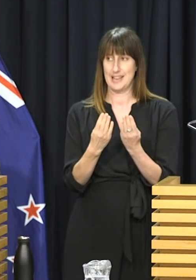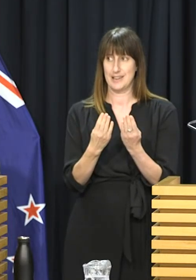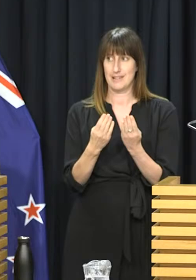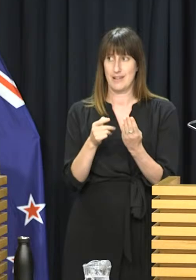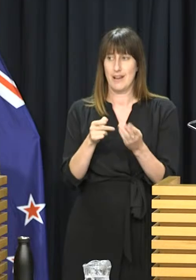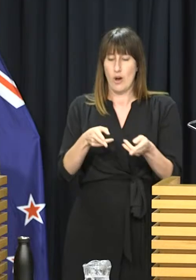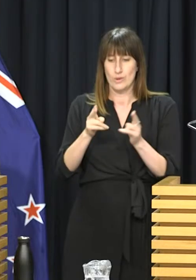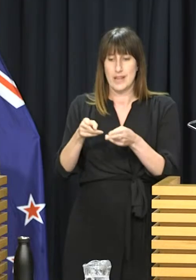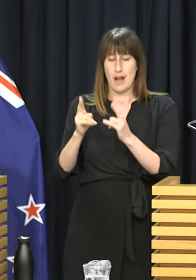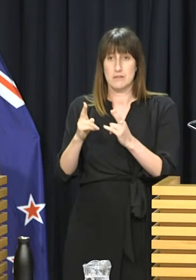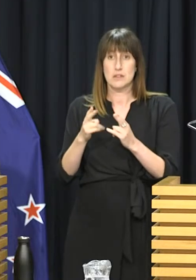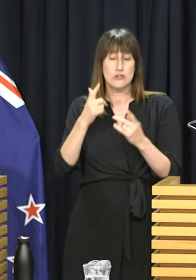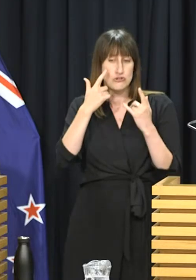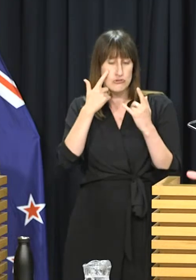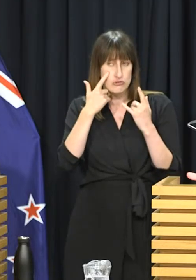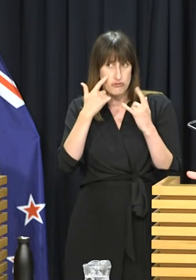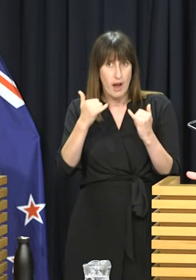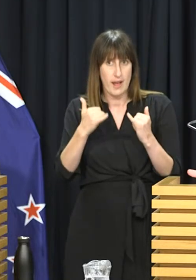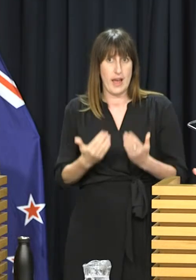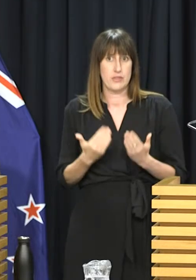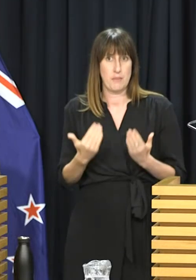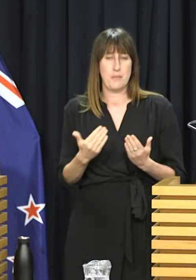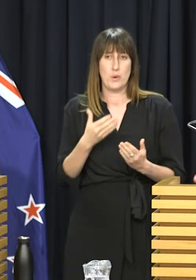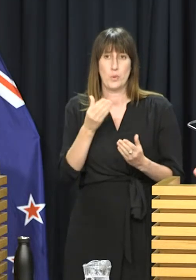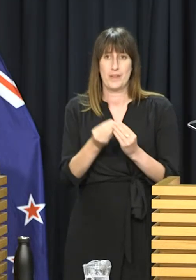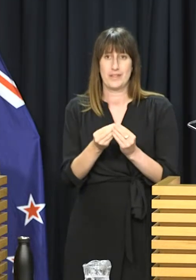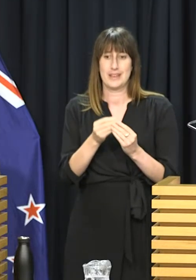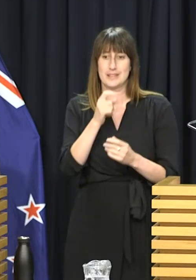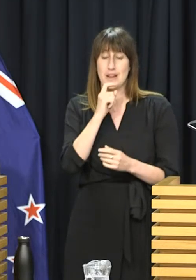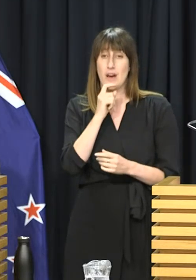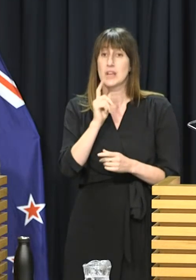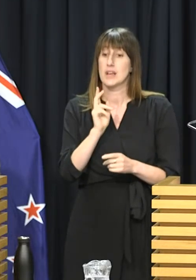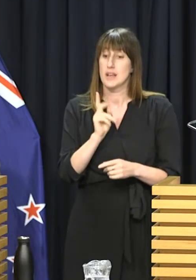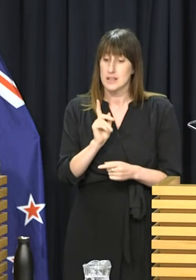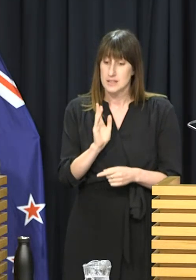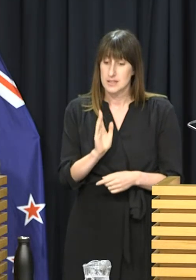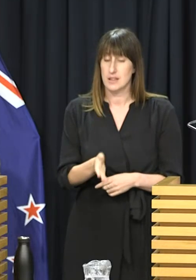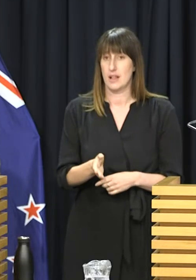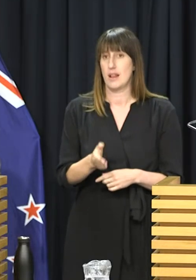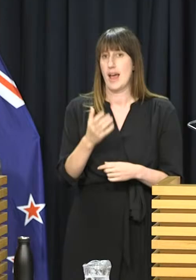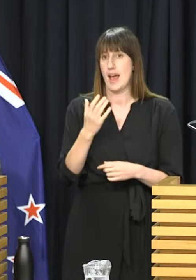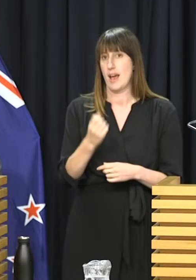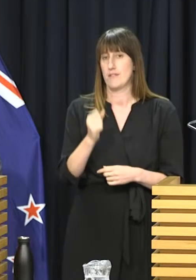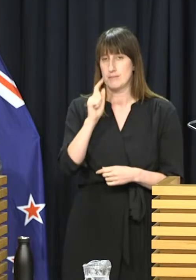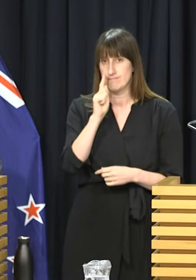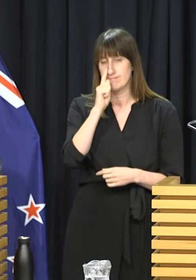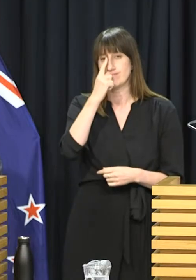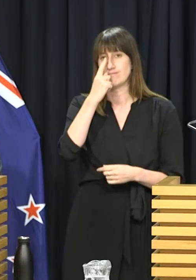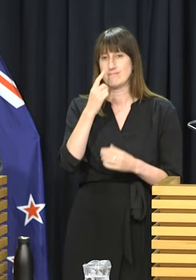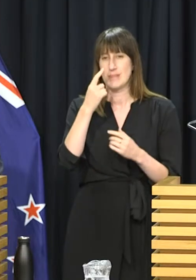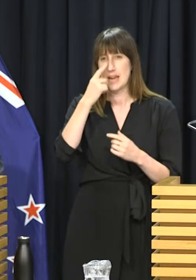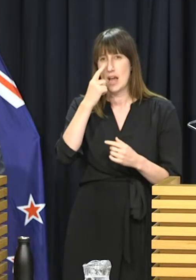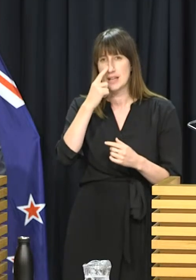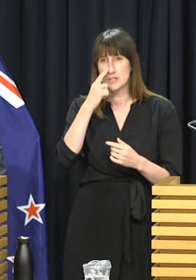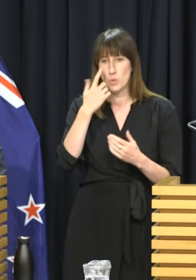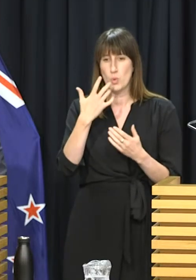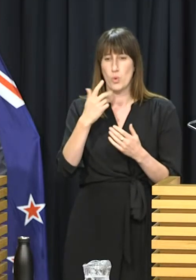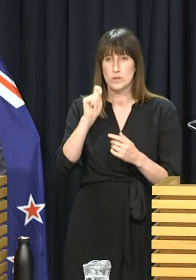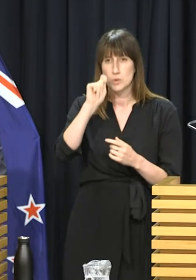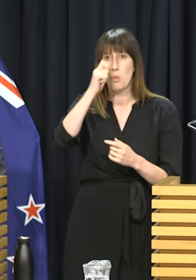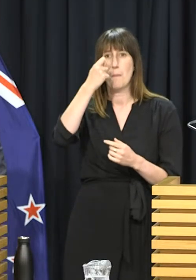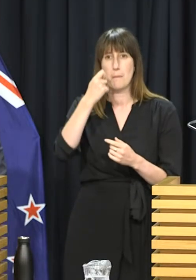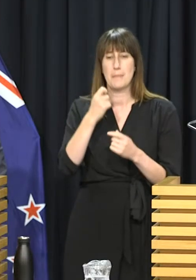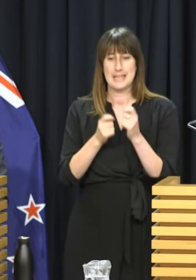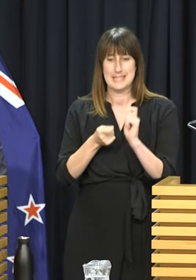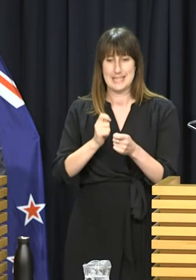still, but at the moment we're still maintaining our weekly or fortnightly PCR nasopharyngeal swab